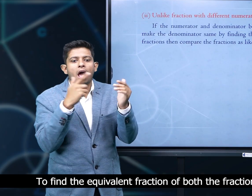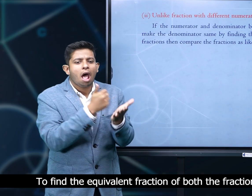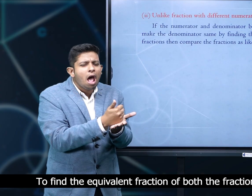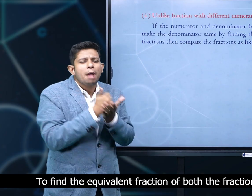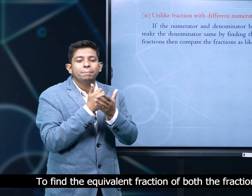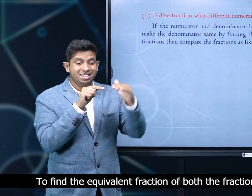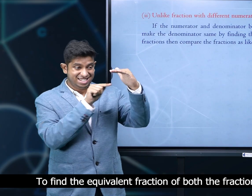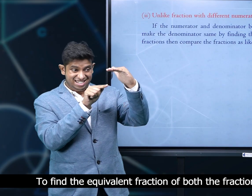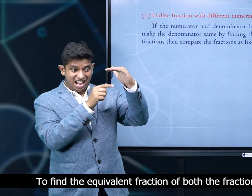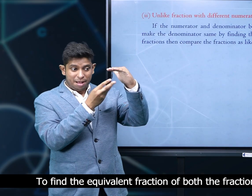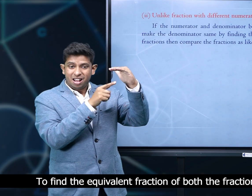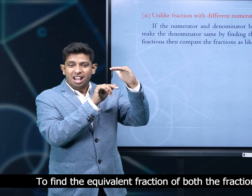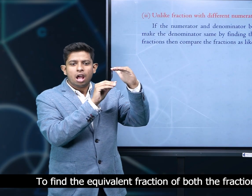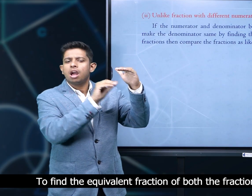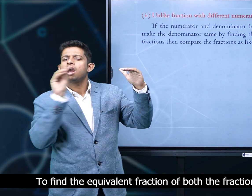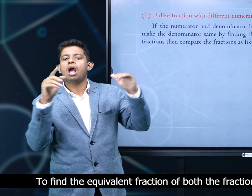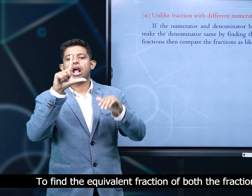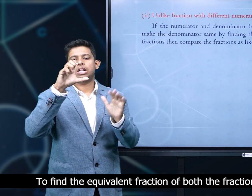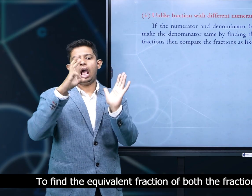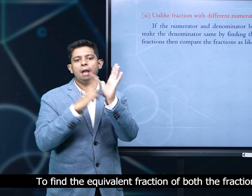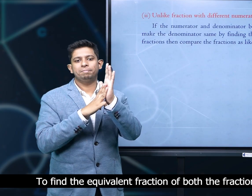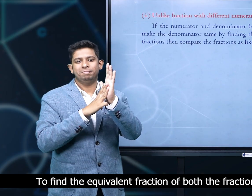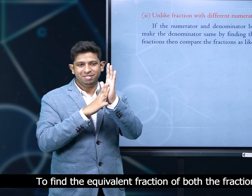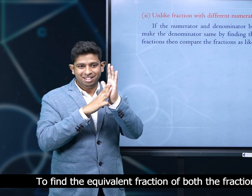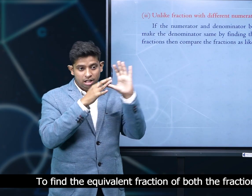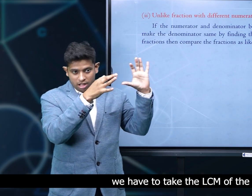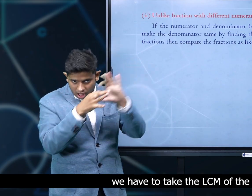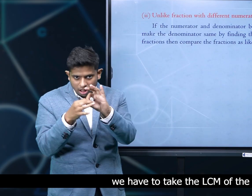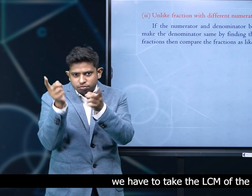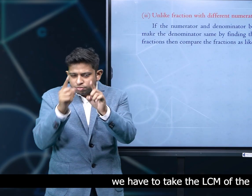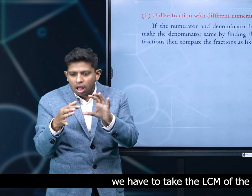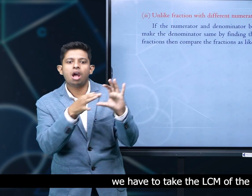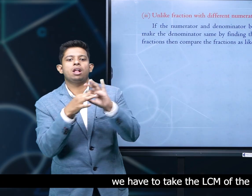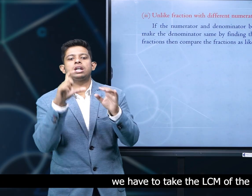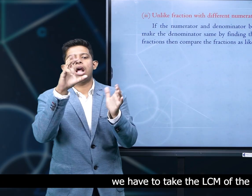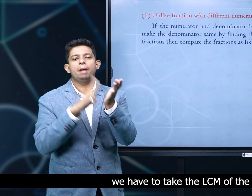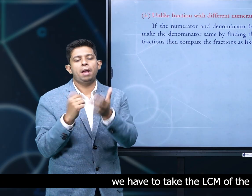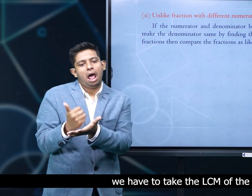equivalent fraction of both the fractions with the same denominator, we have to take the LCM of the denominator.